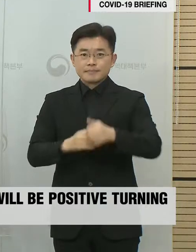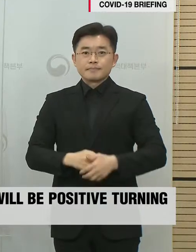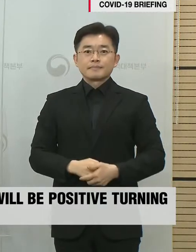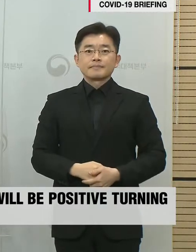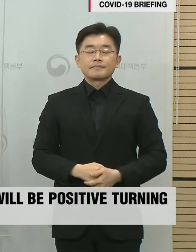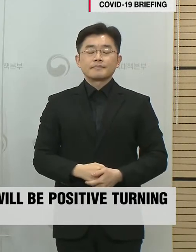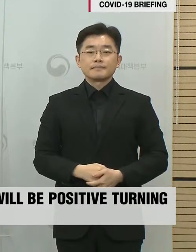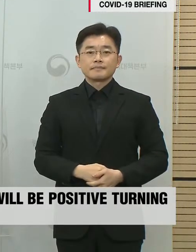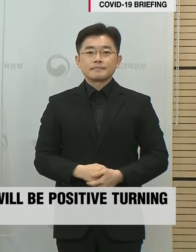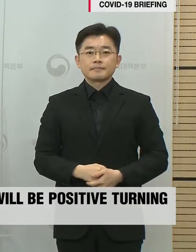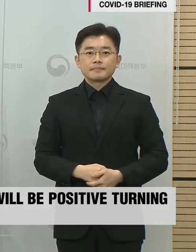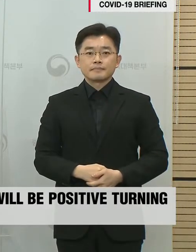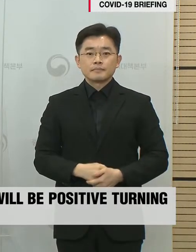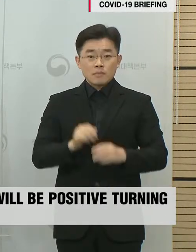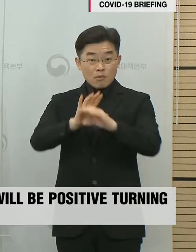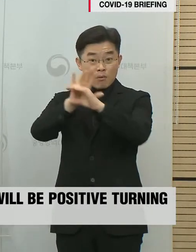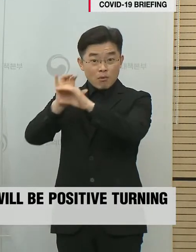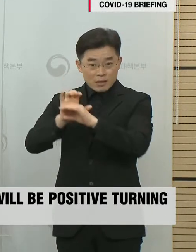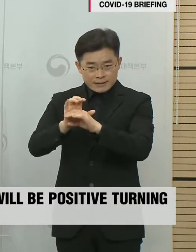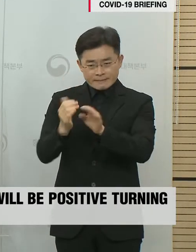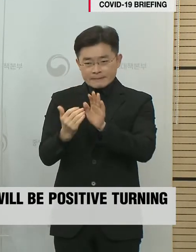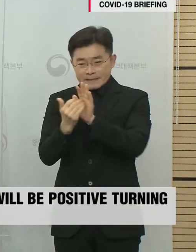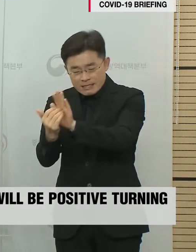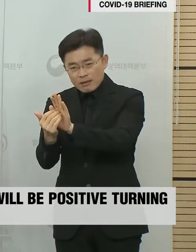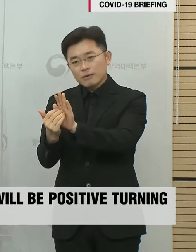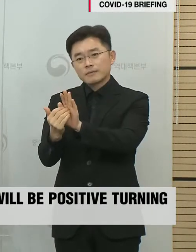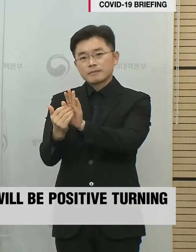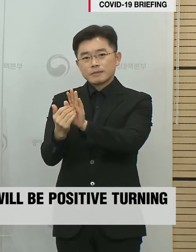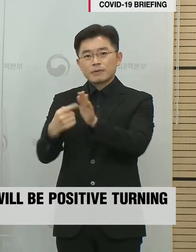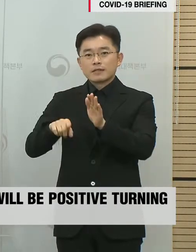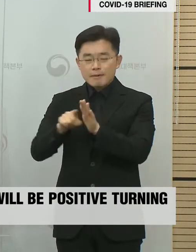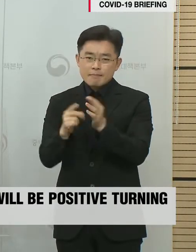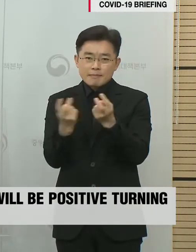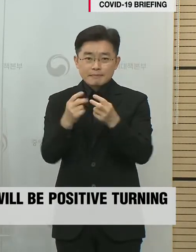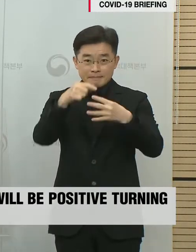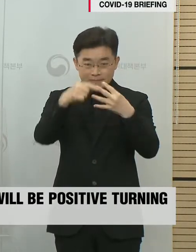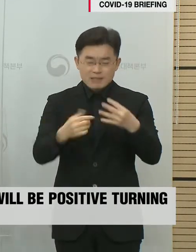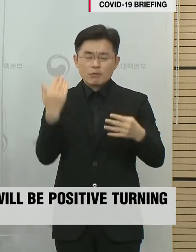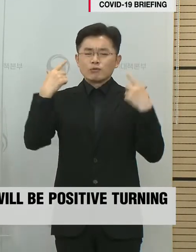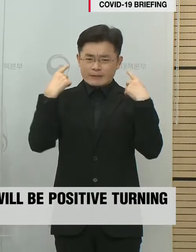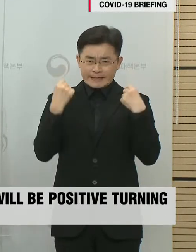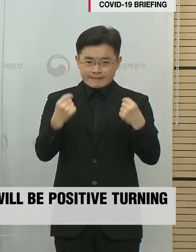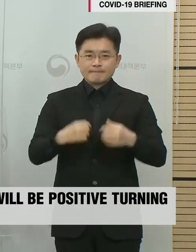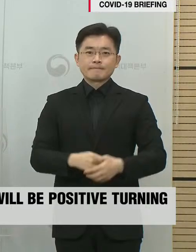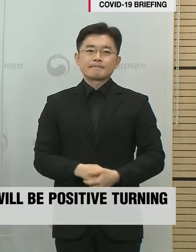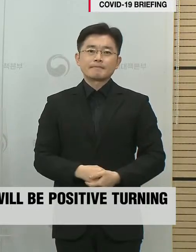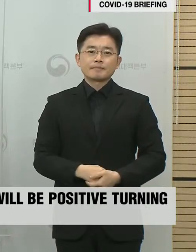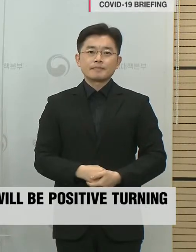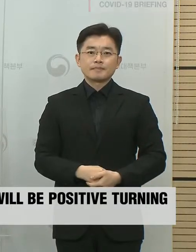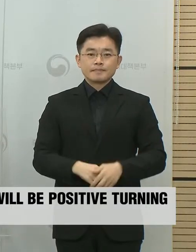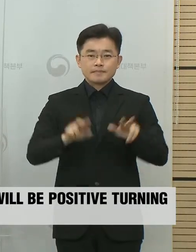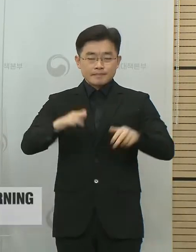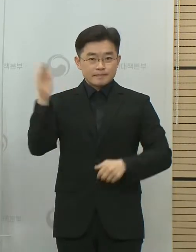if you have symptoms, and always think of the high-risk groups around you. Thank you very much.